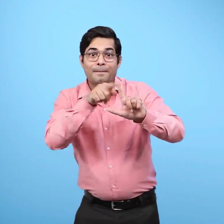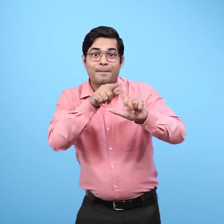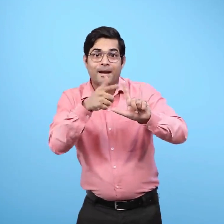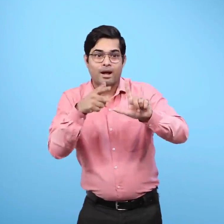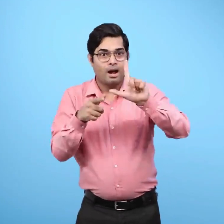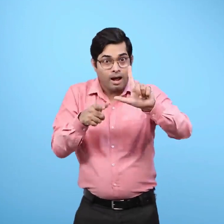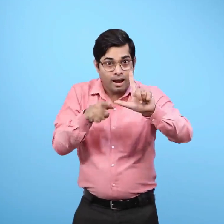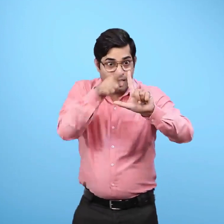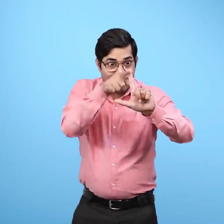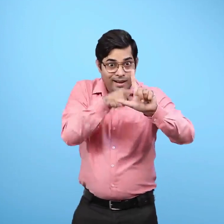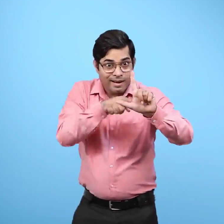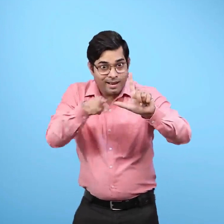it as L.